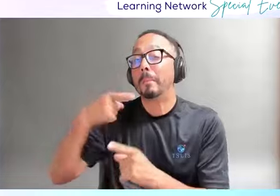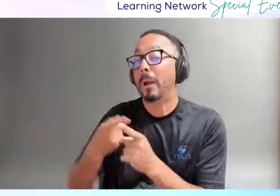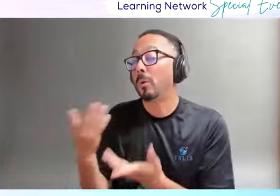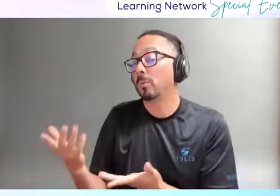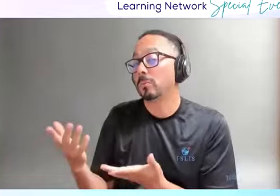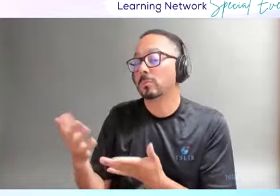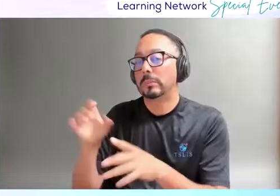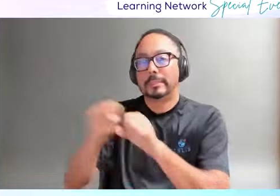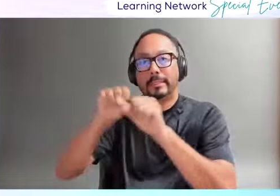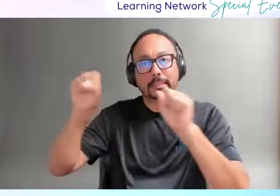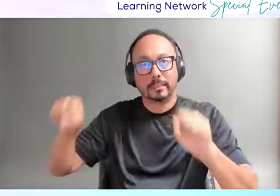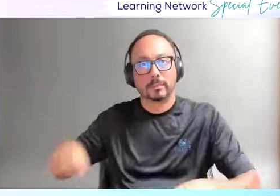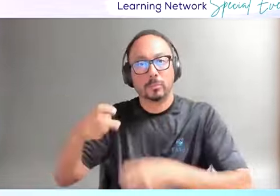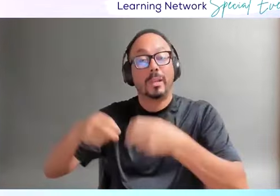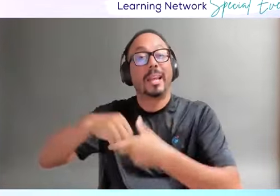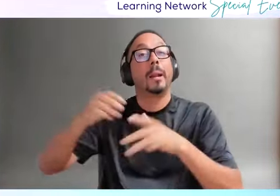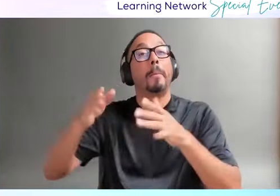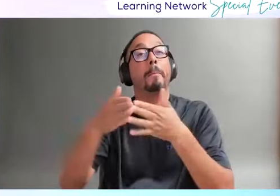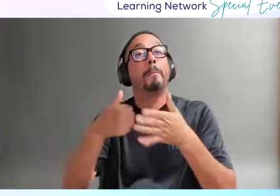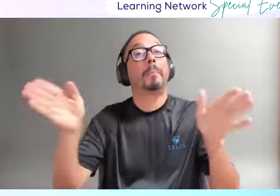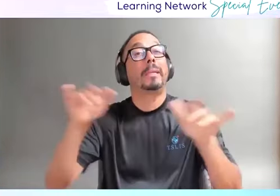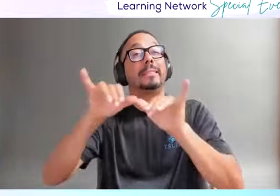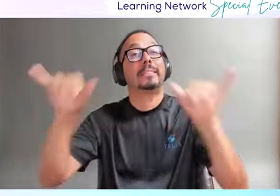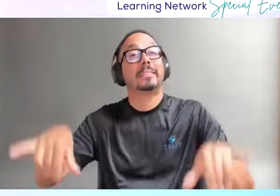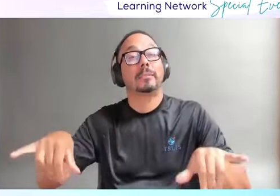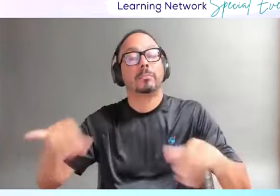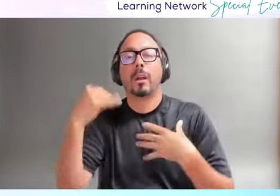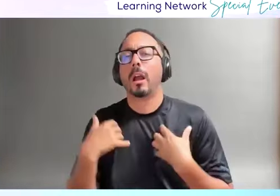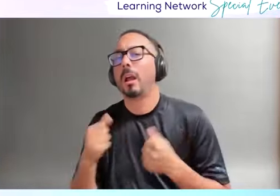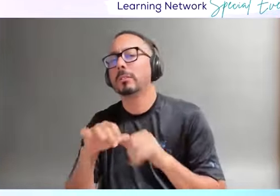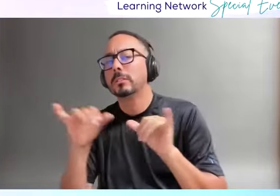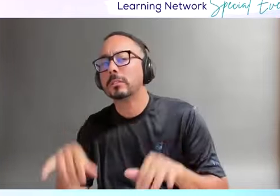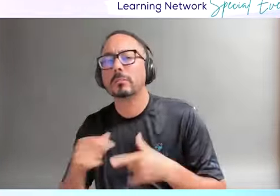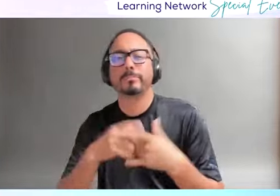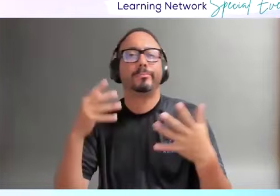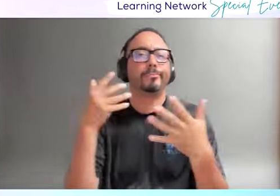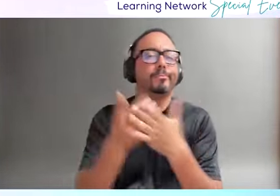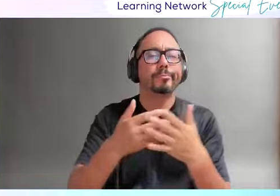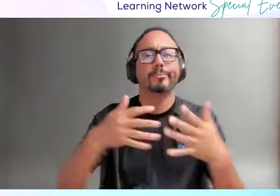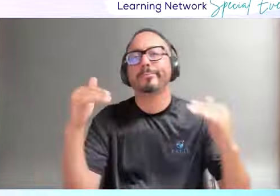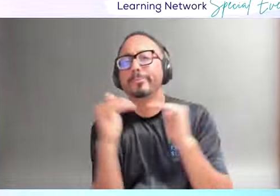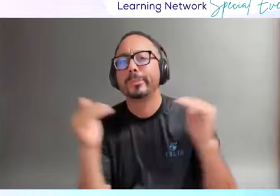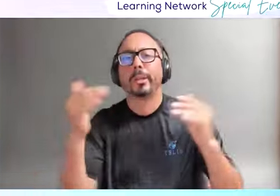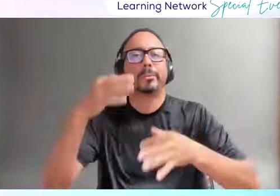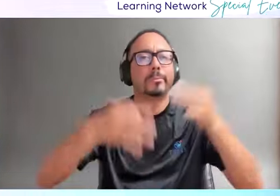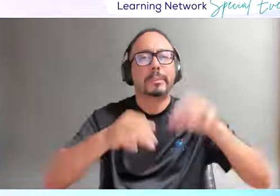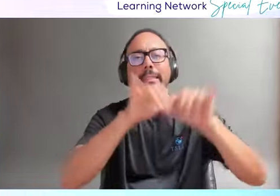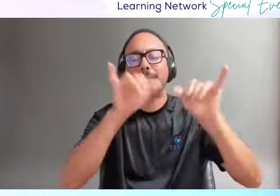public system, whether it's the health system or the justice system, that manifest inequalities here